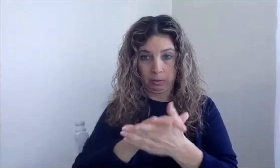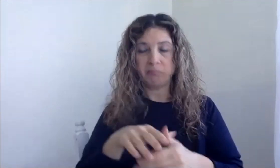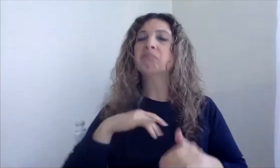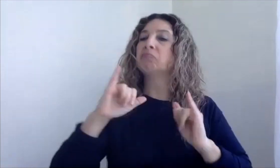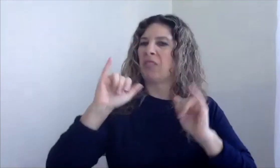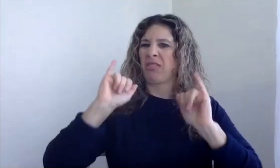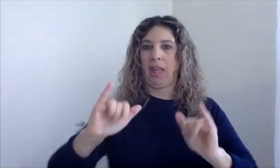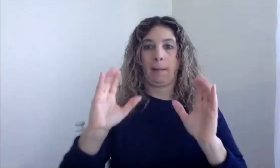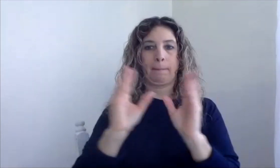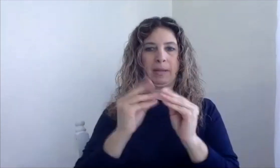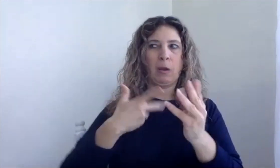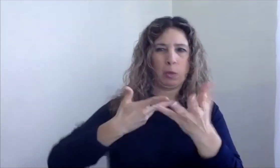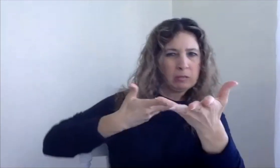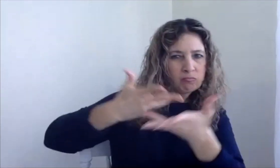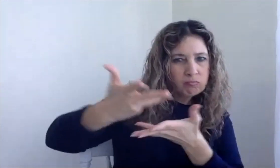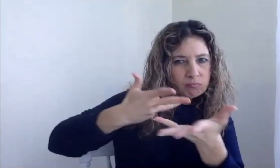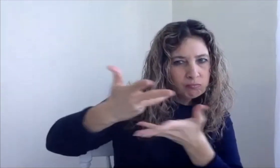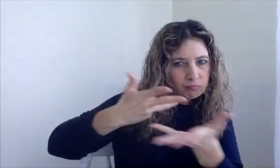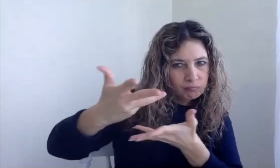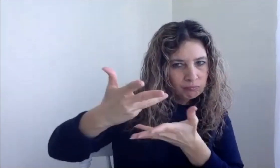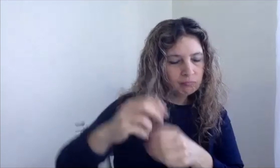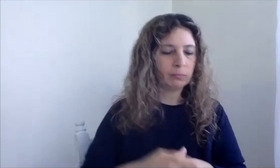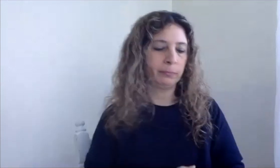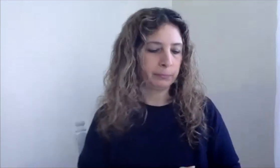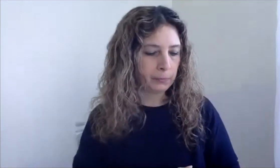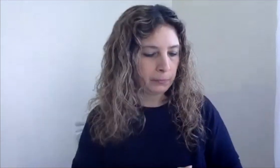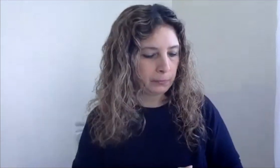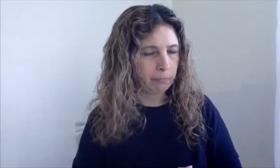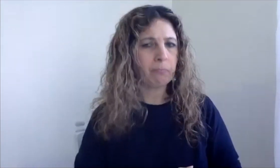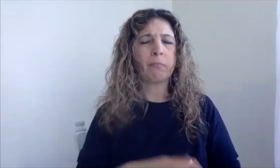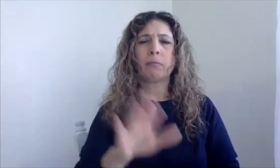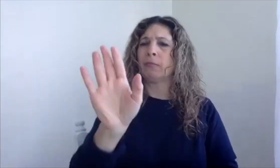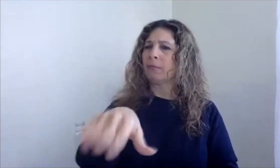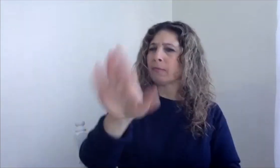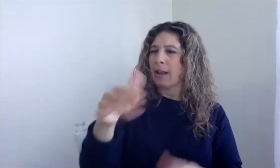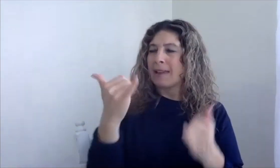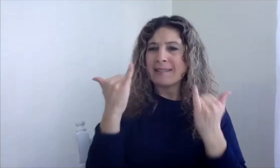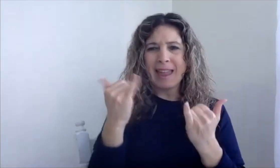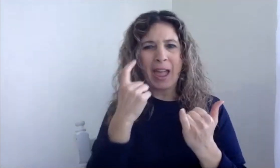And basically, he covers the whole schools, all the schools. So we discussed this at the meeting.